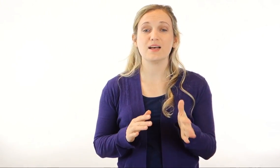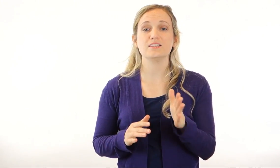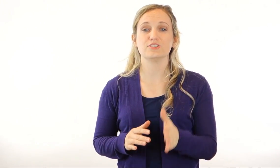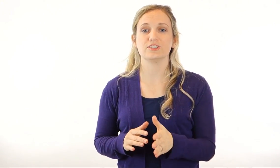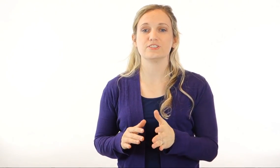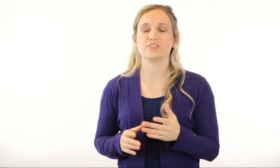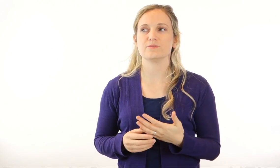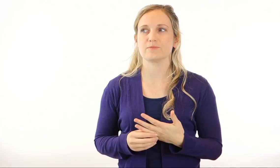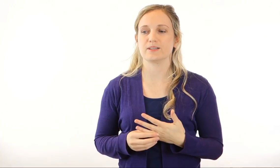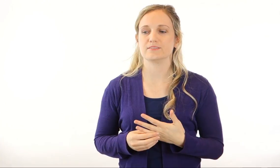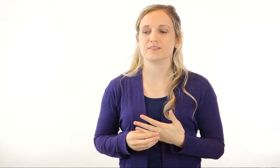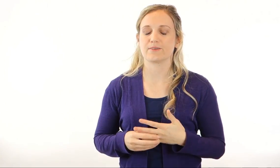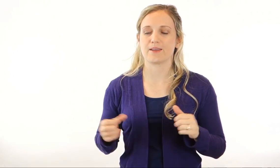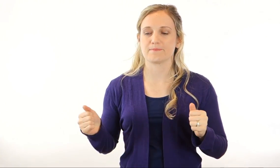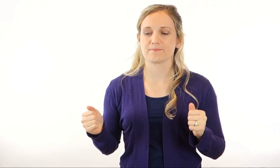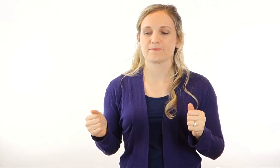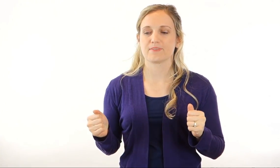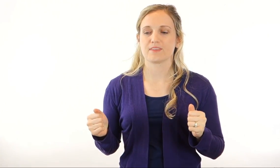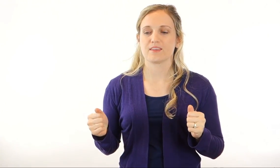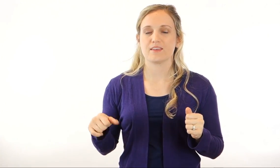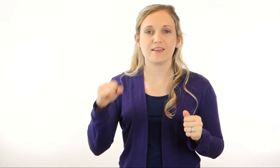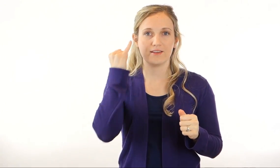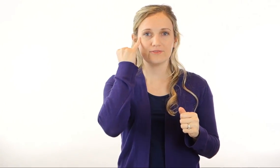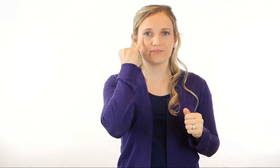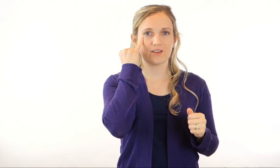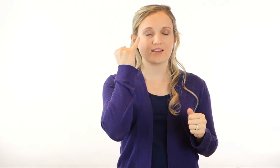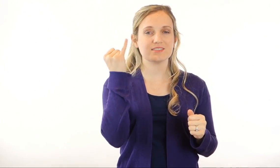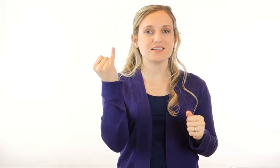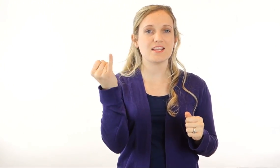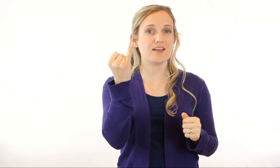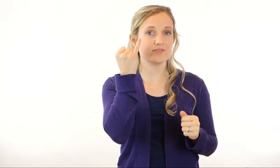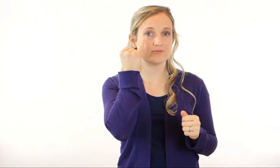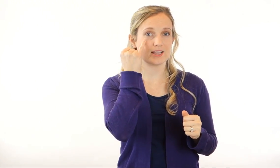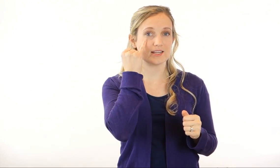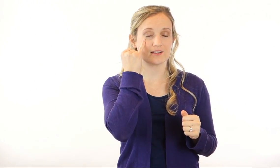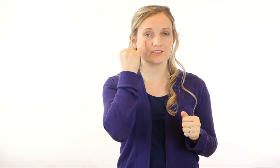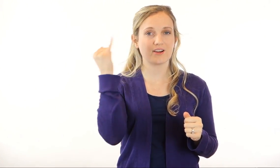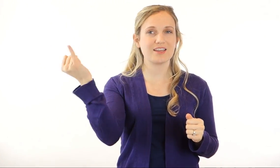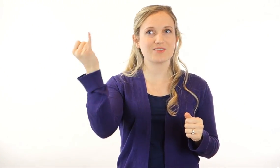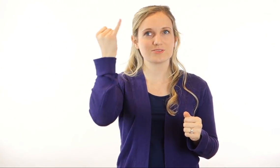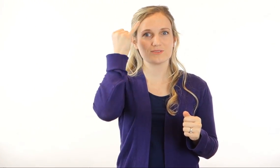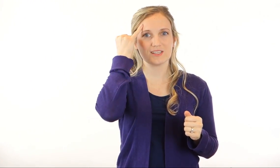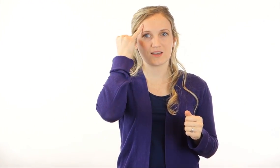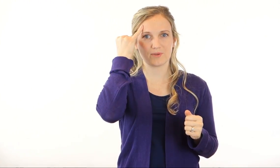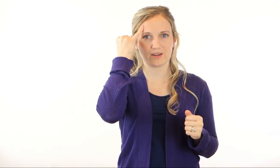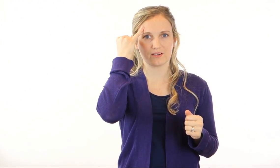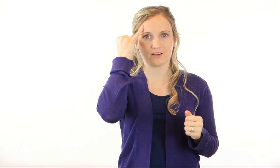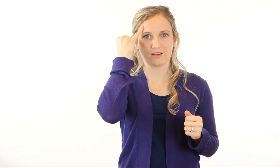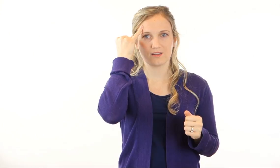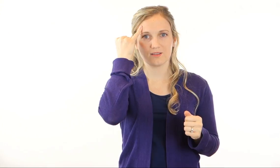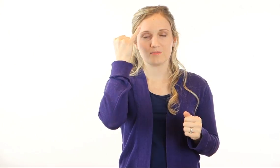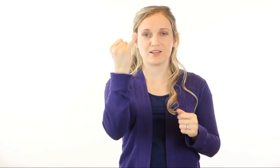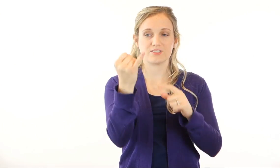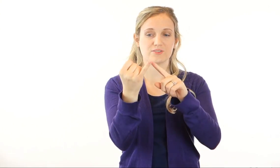but learn to do his will. Okay. If, I've seen if right here under your eye. I've also seen it up here. But it's